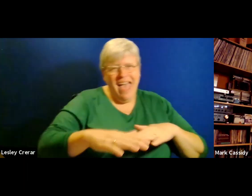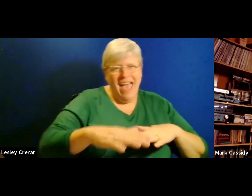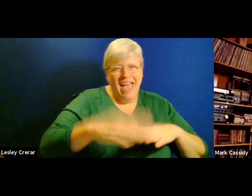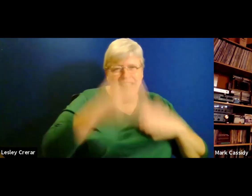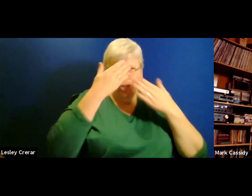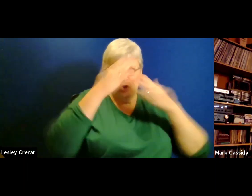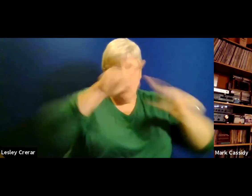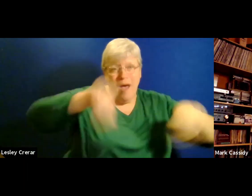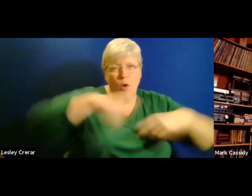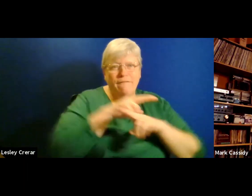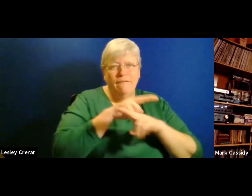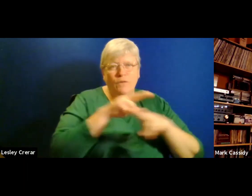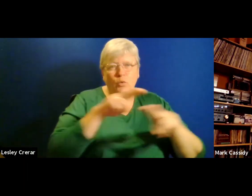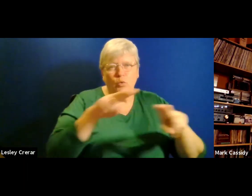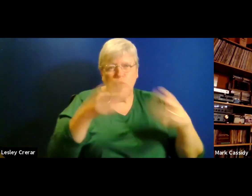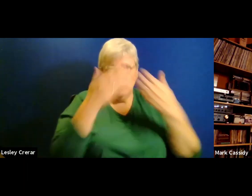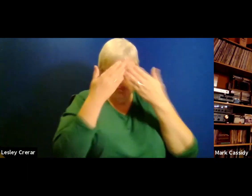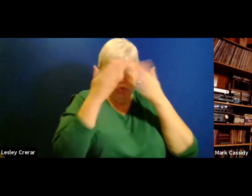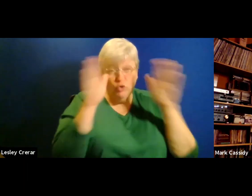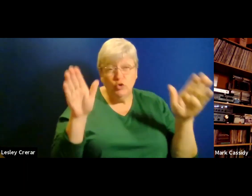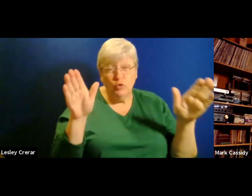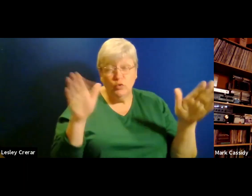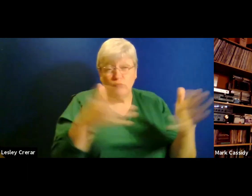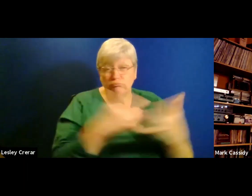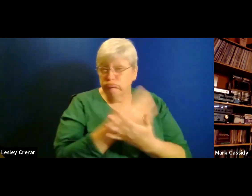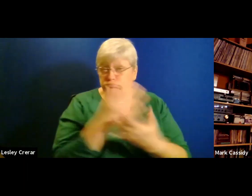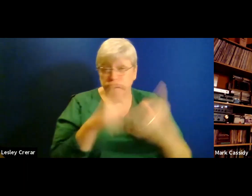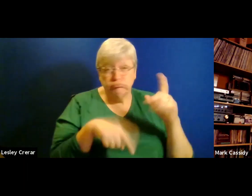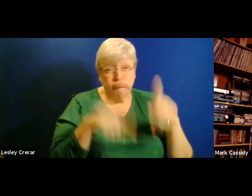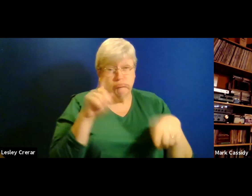view, reveal all kinds of surface.